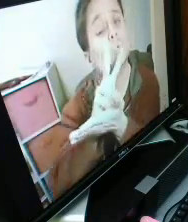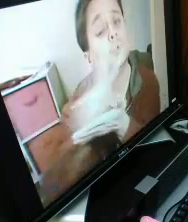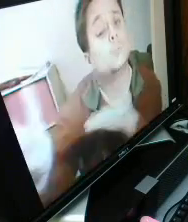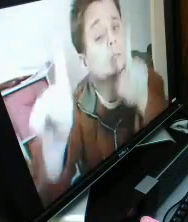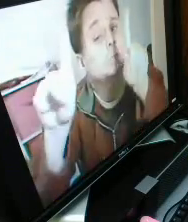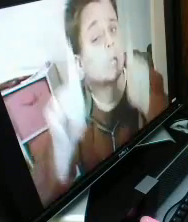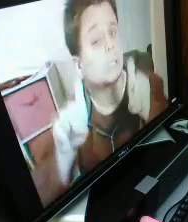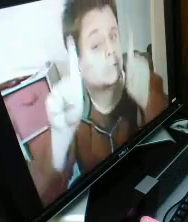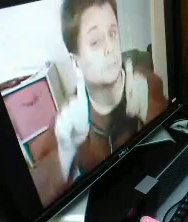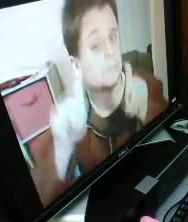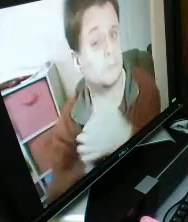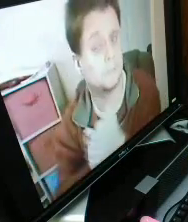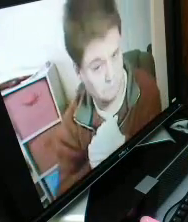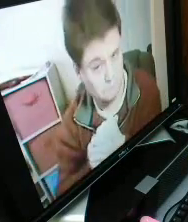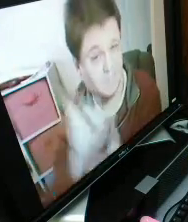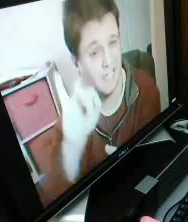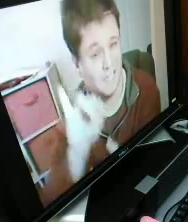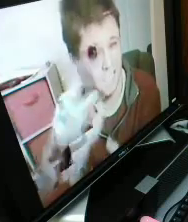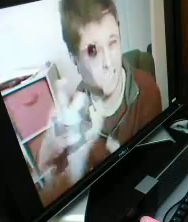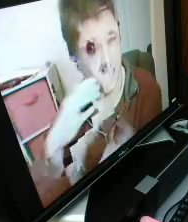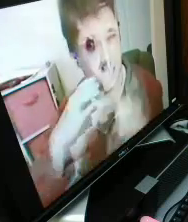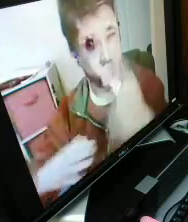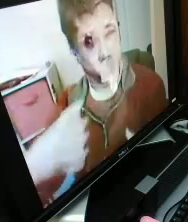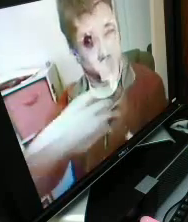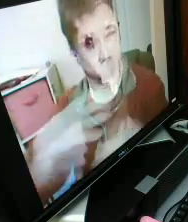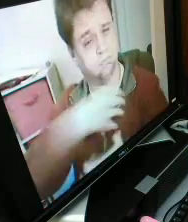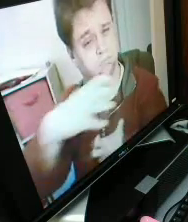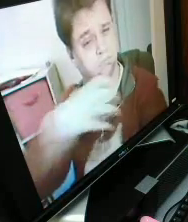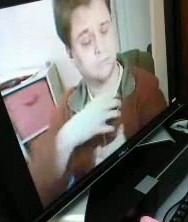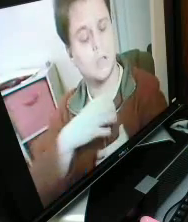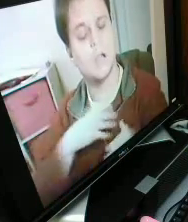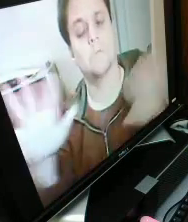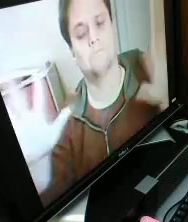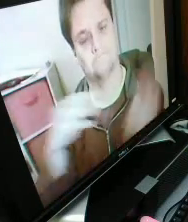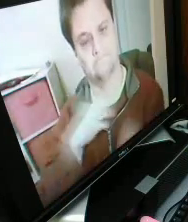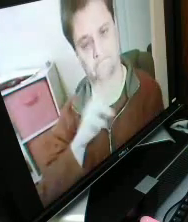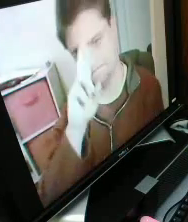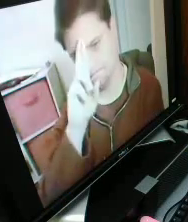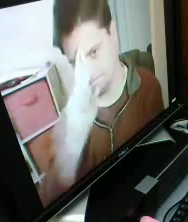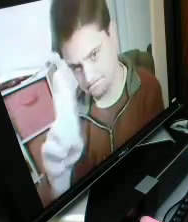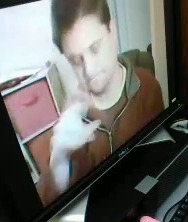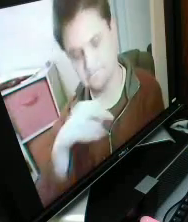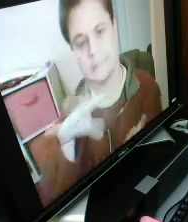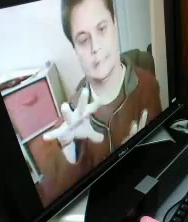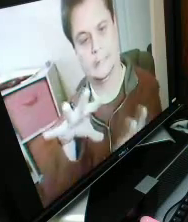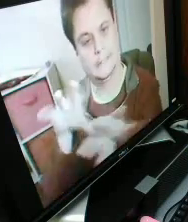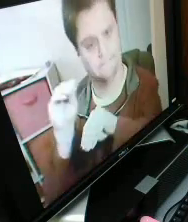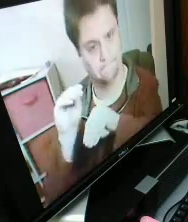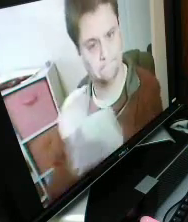And they said, okay, we'll give you the job and we're going to try it for 2 weeks. If people complain,